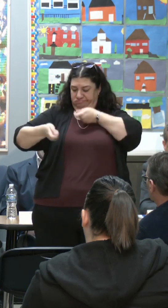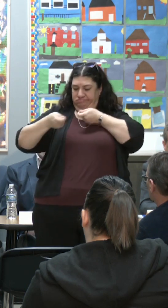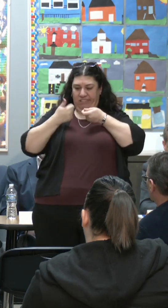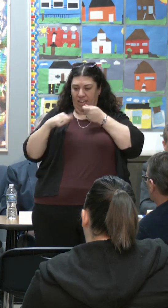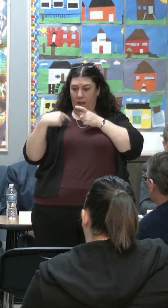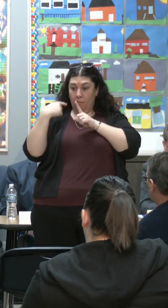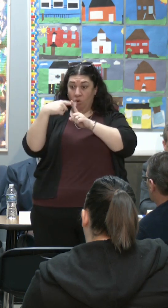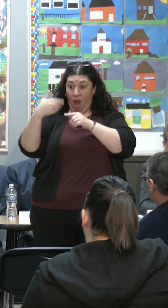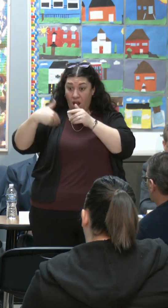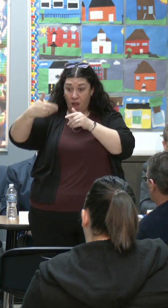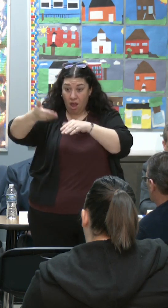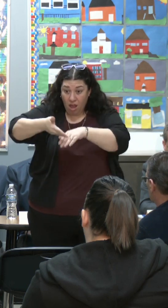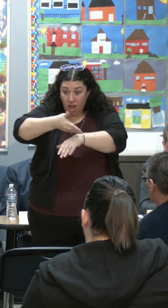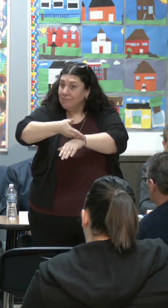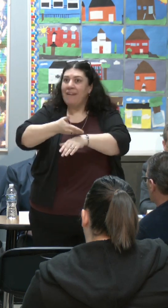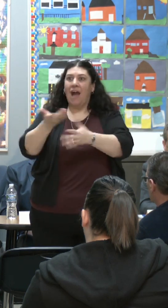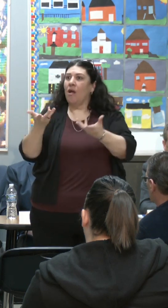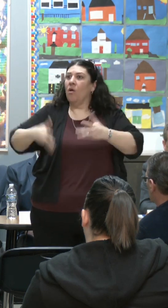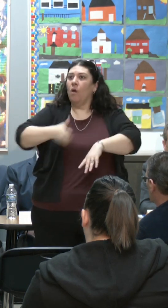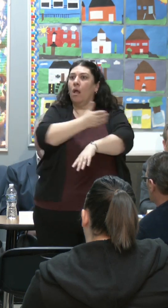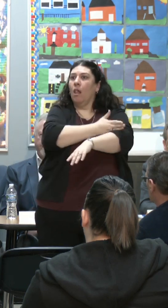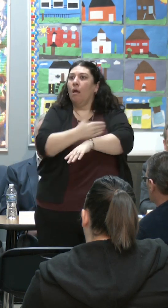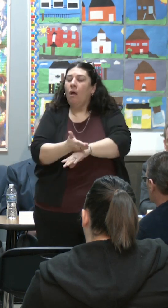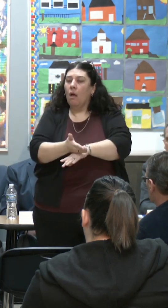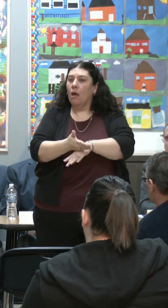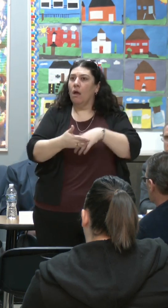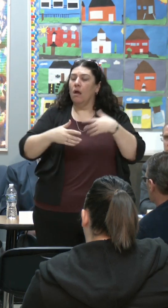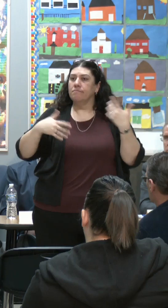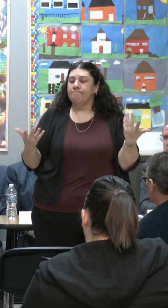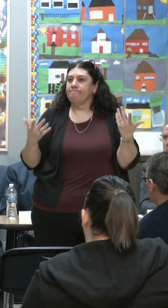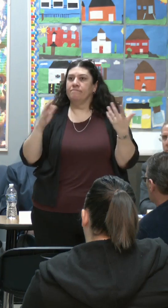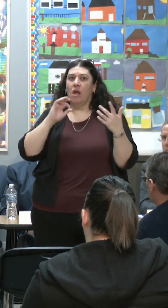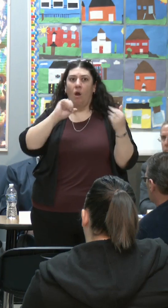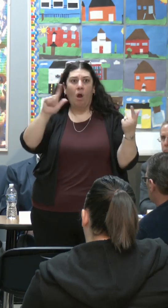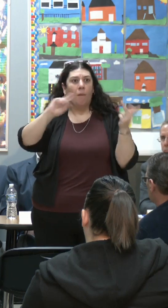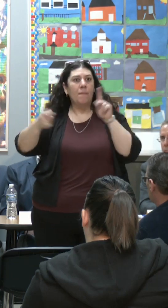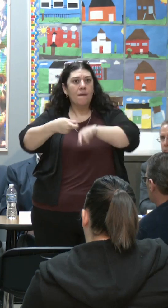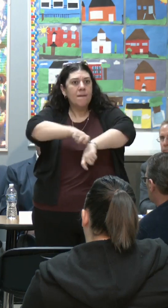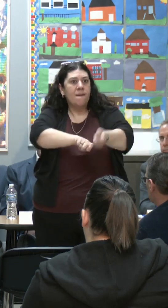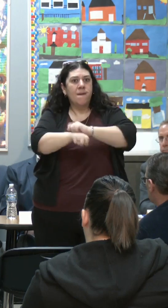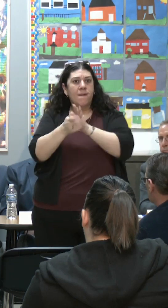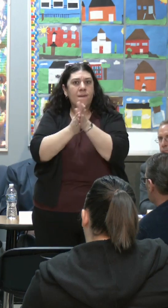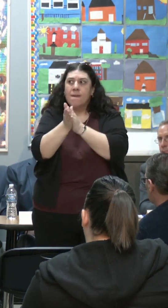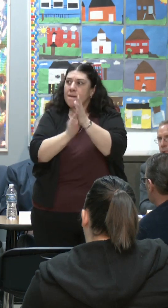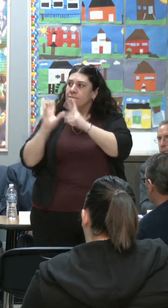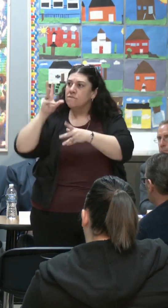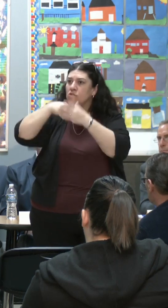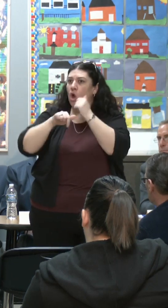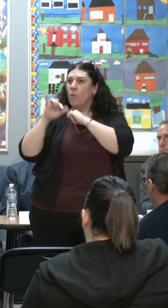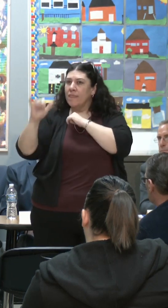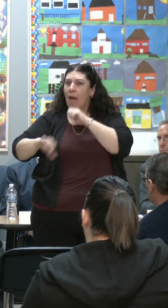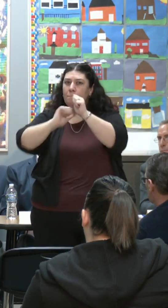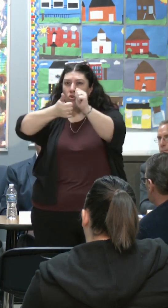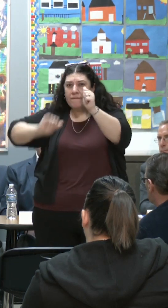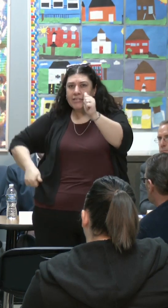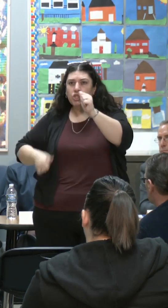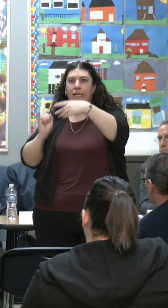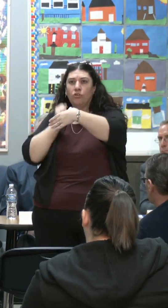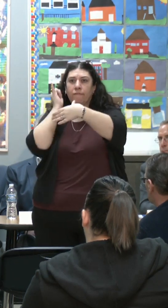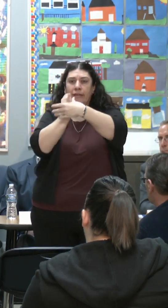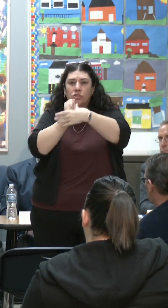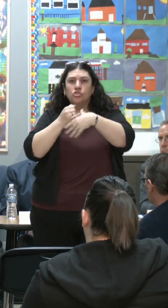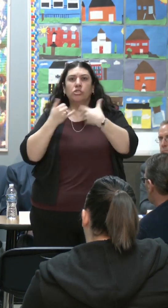the last 4 years, and how we have an all hands on deck strategy with prevention, intervention, and enforcement through